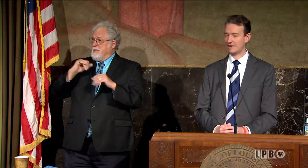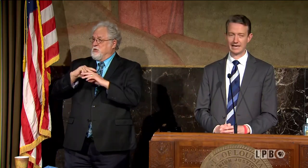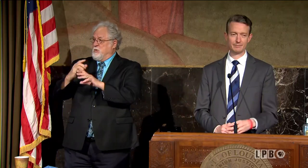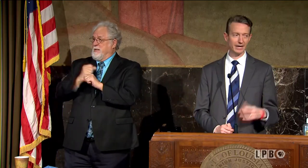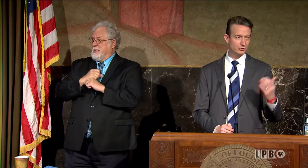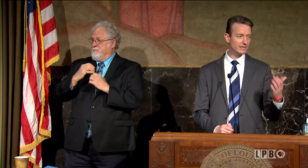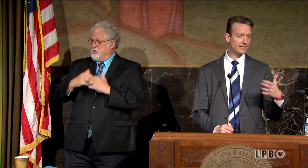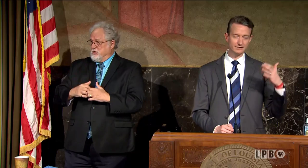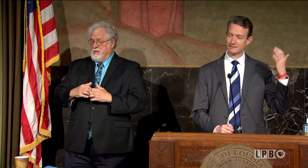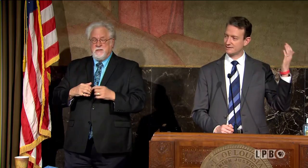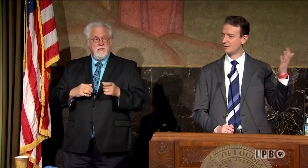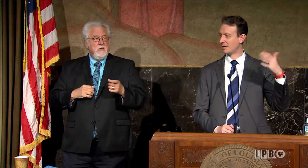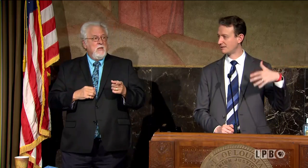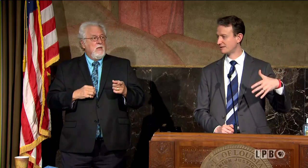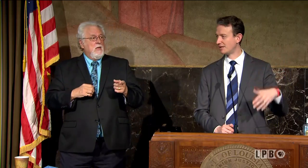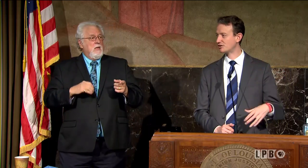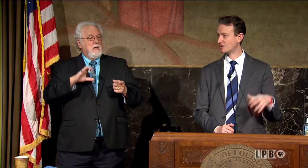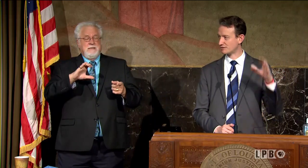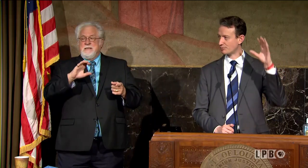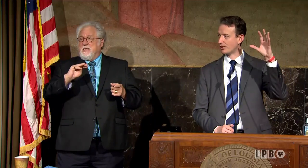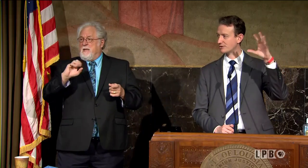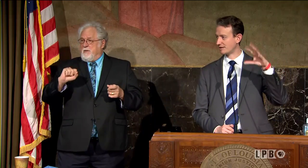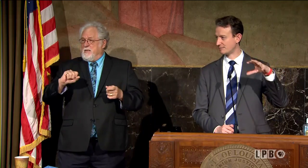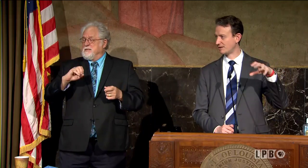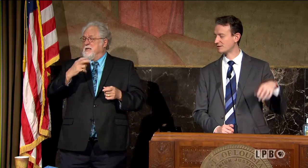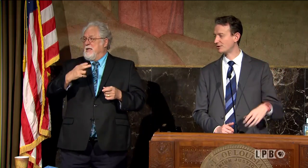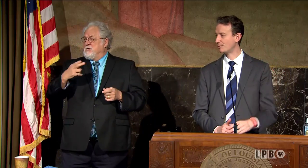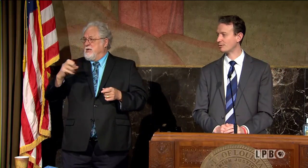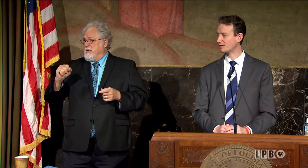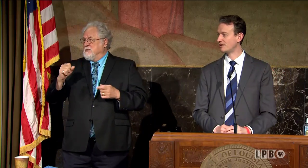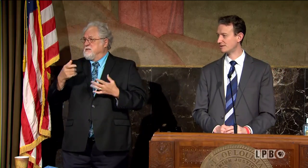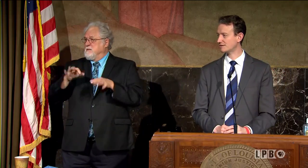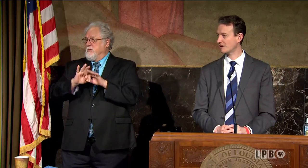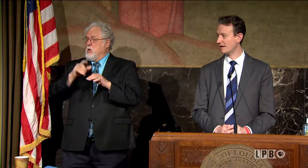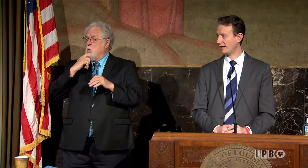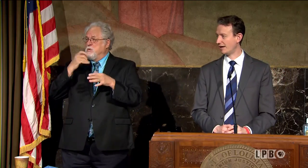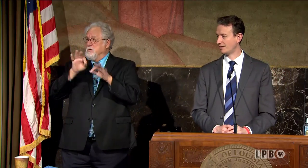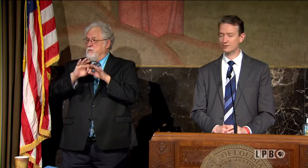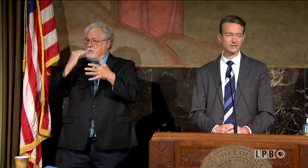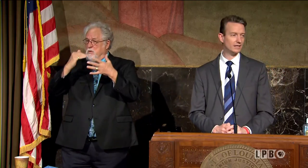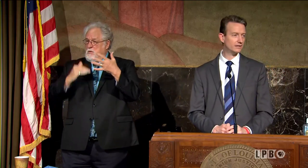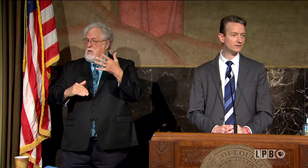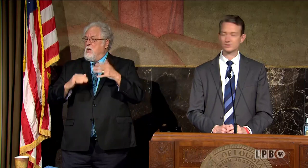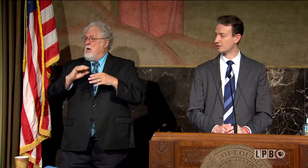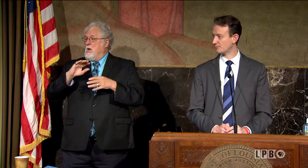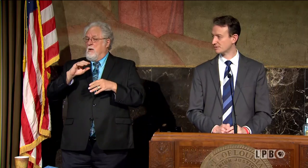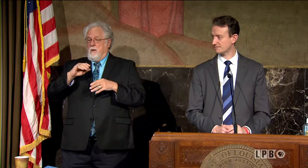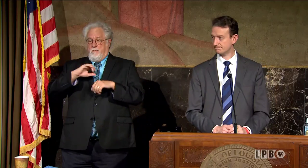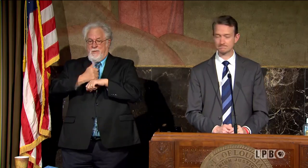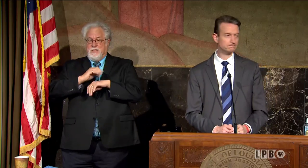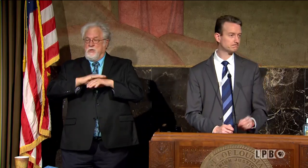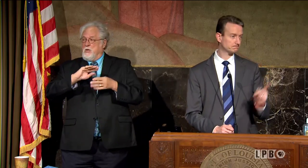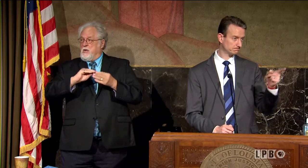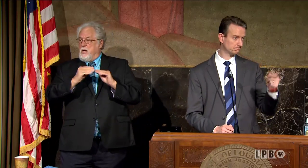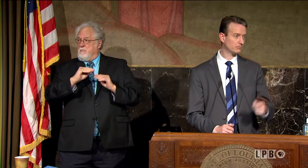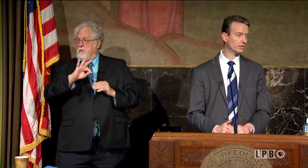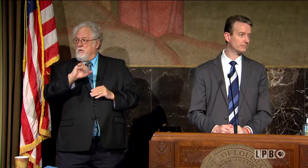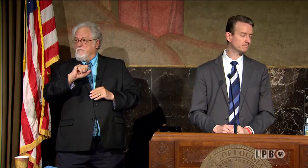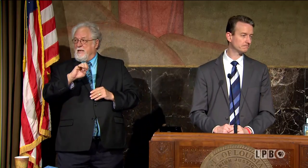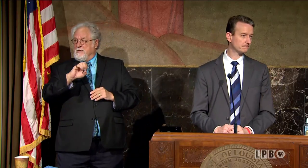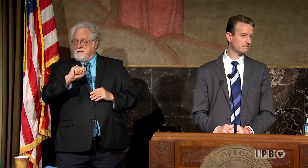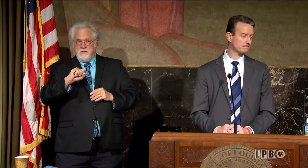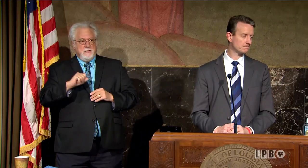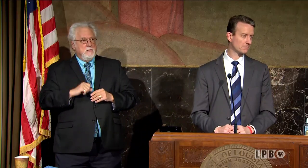machines. And my understanding is that CMS and HHS are prioritizing based on the number of cases that they're seeing in these nursing homes.